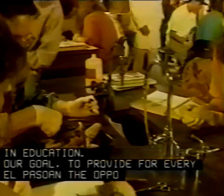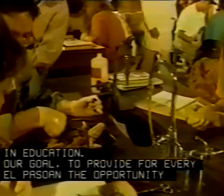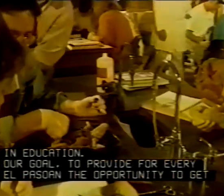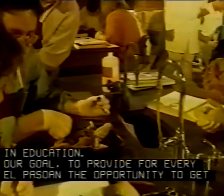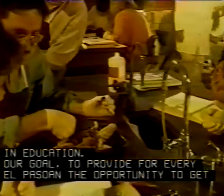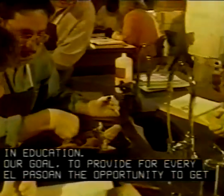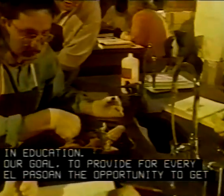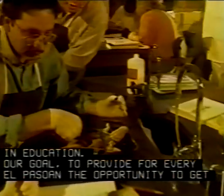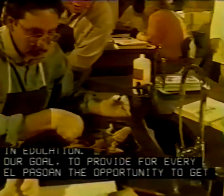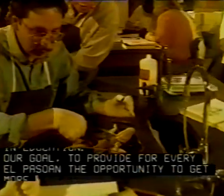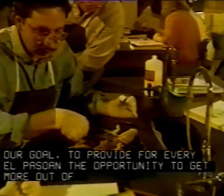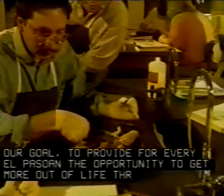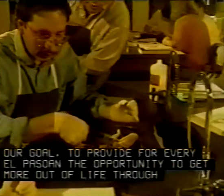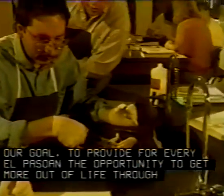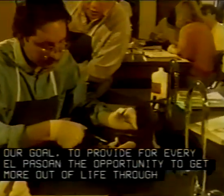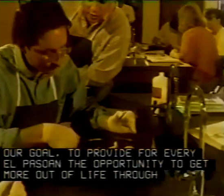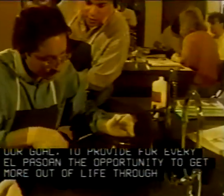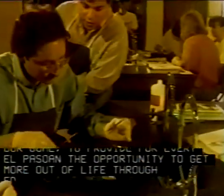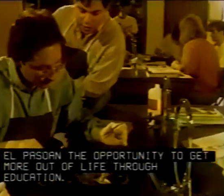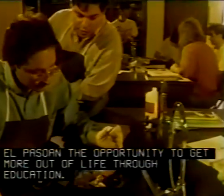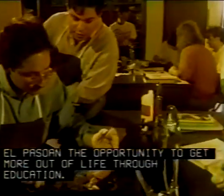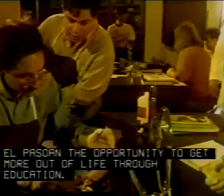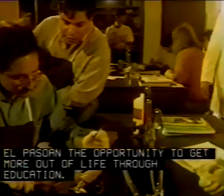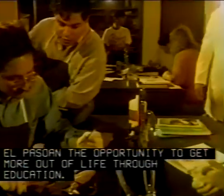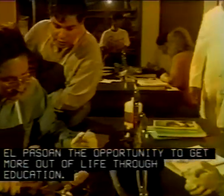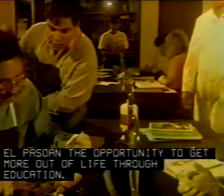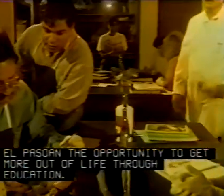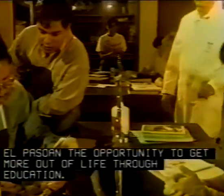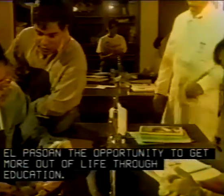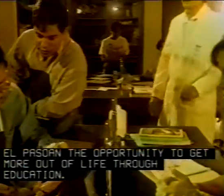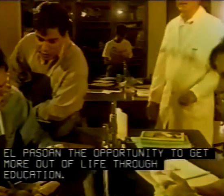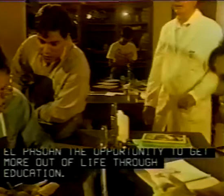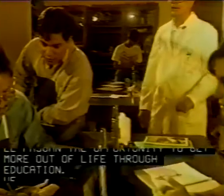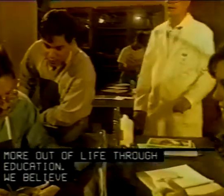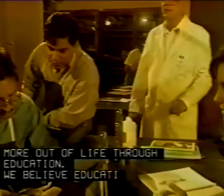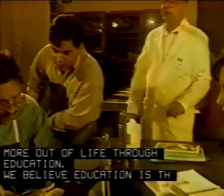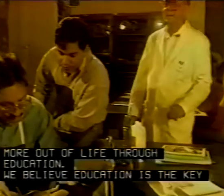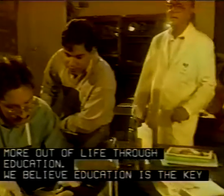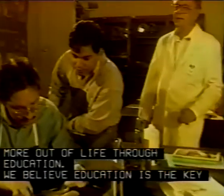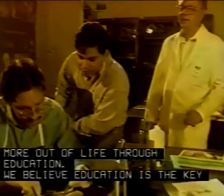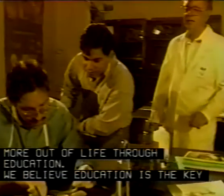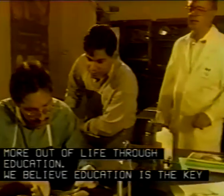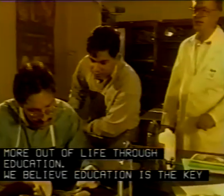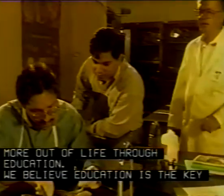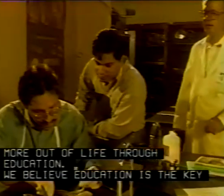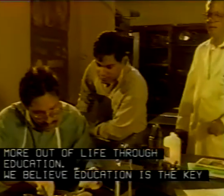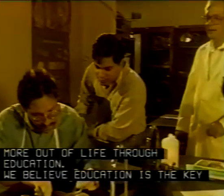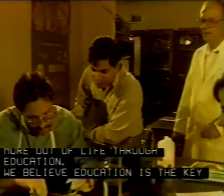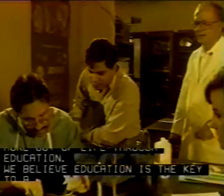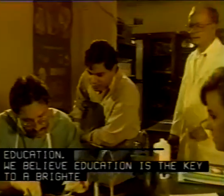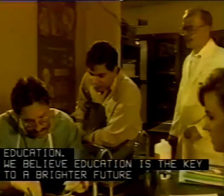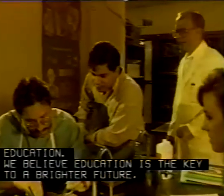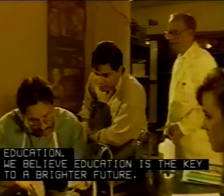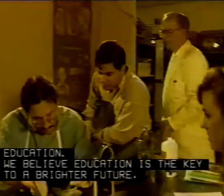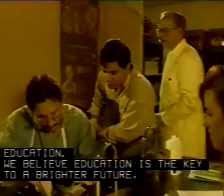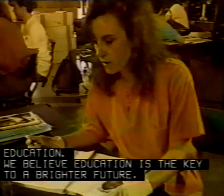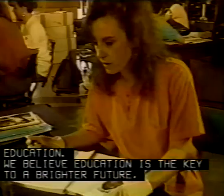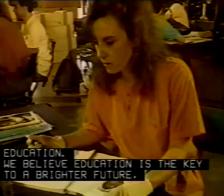out of life through education. We believe education is the key to a brighter future, and our business is to